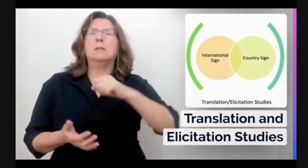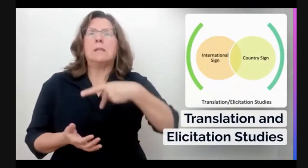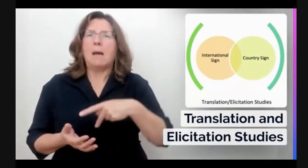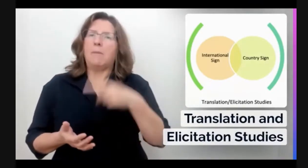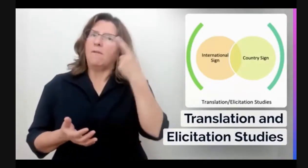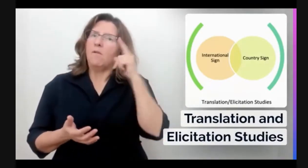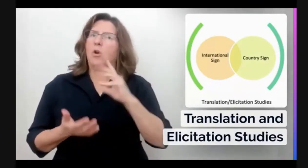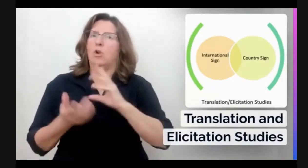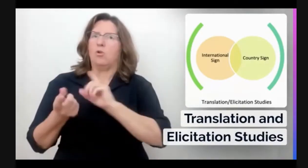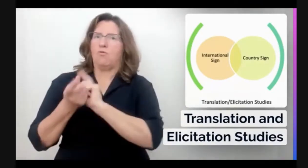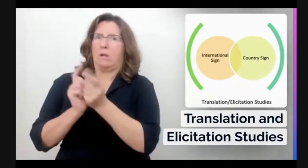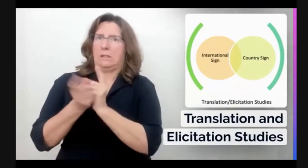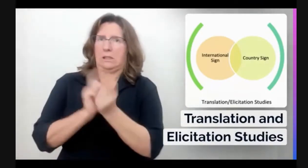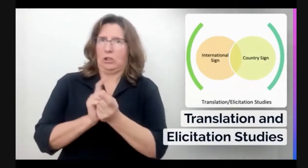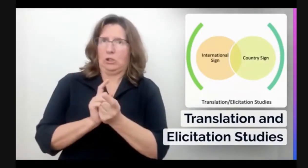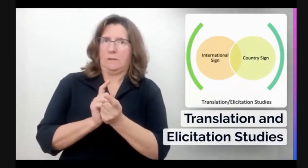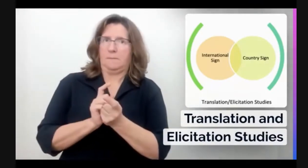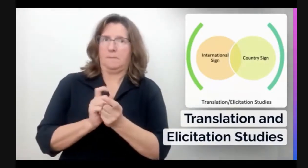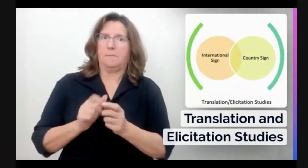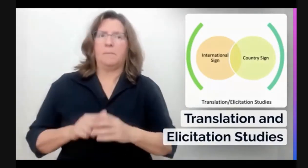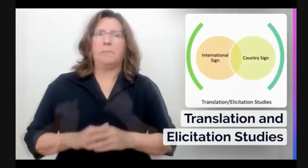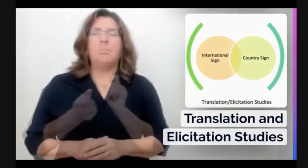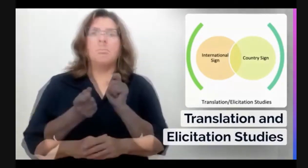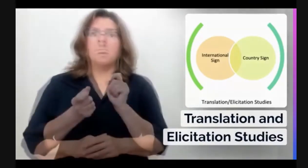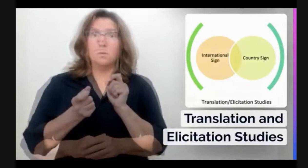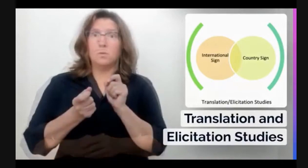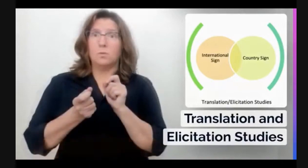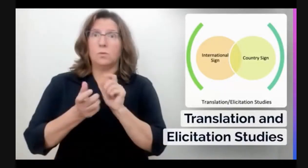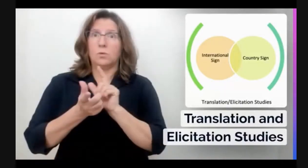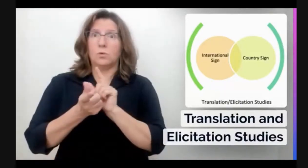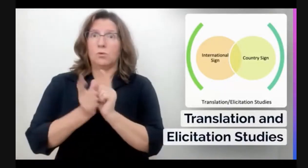would just be the middle step in the translation process.